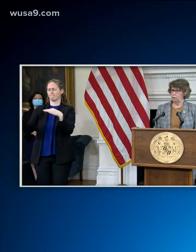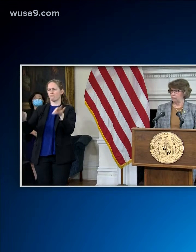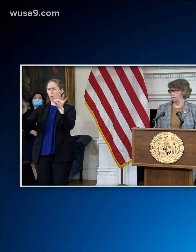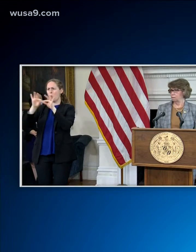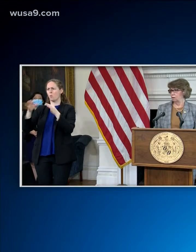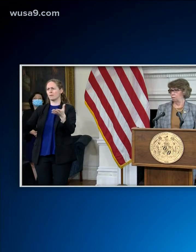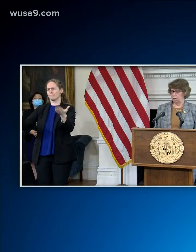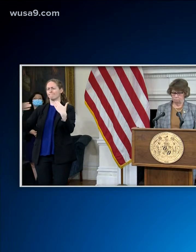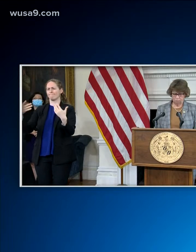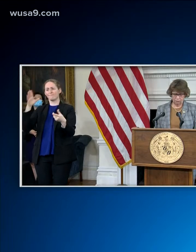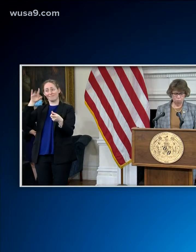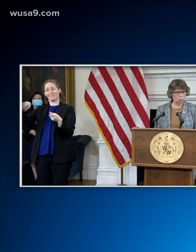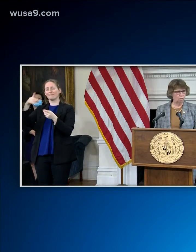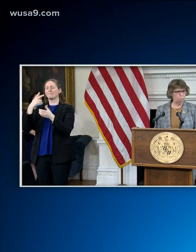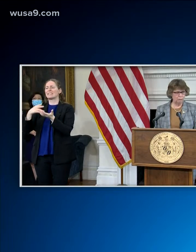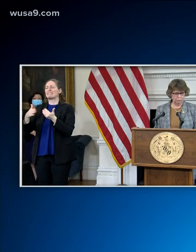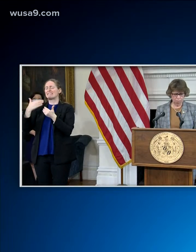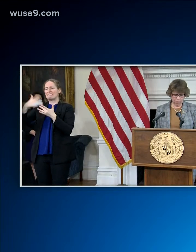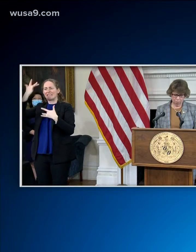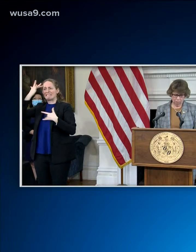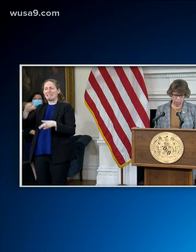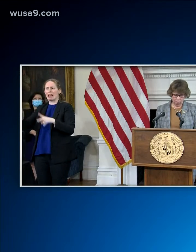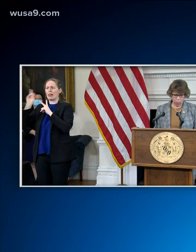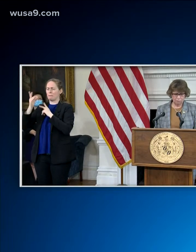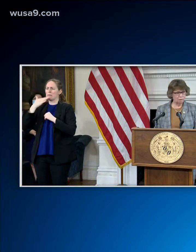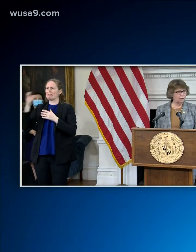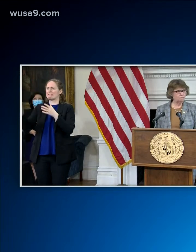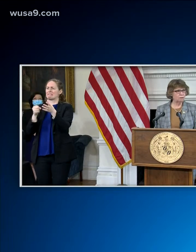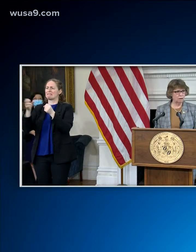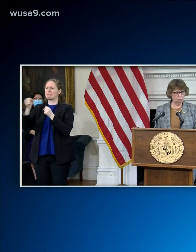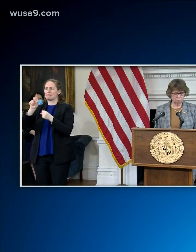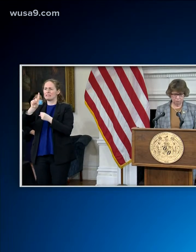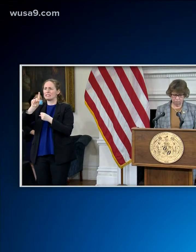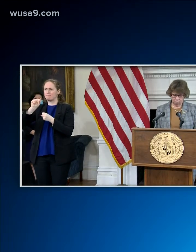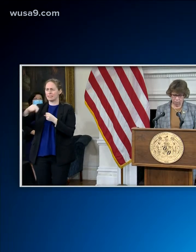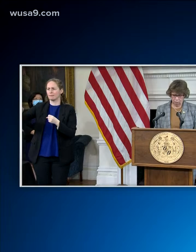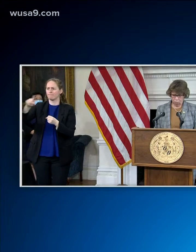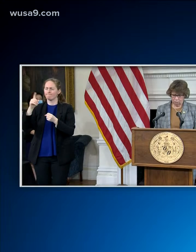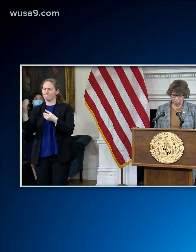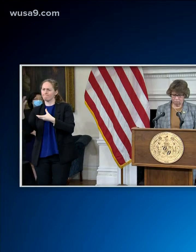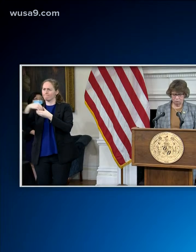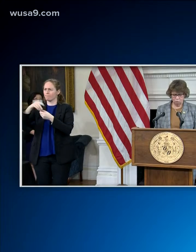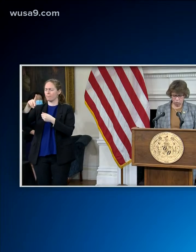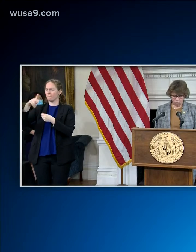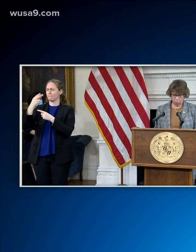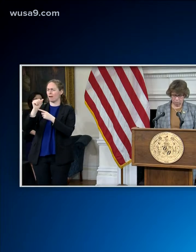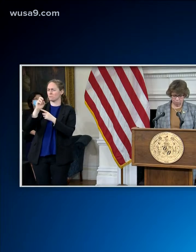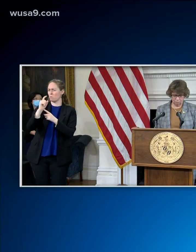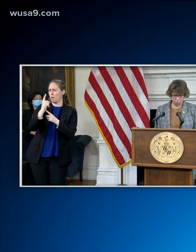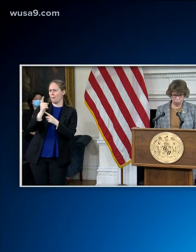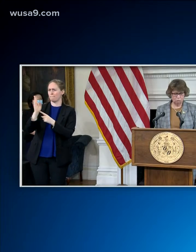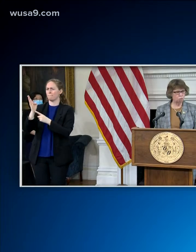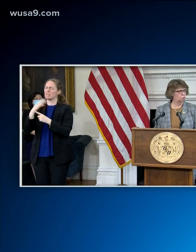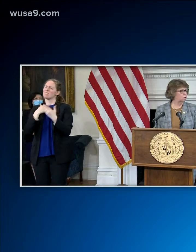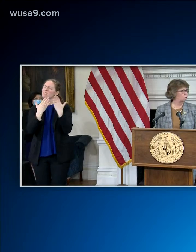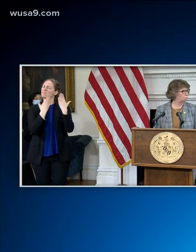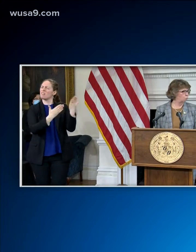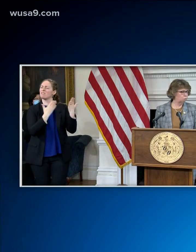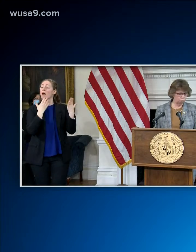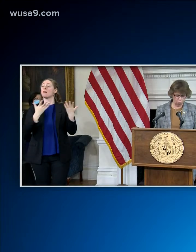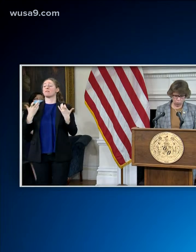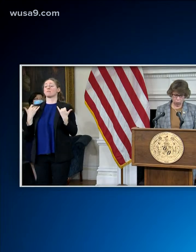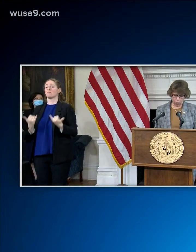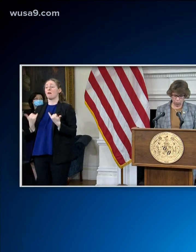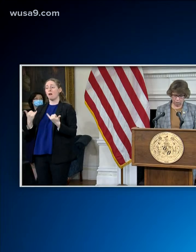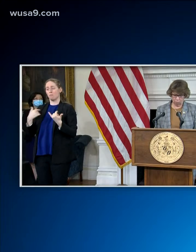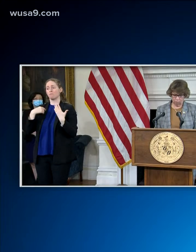and placing them in Phase 1B. With today's announcement, you have continued your commitment to ensure that the